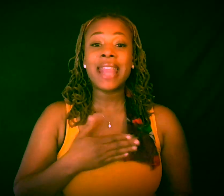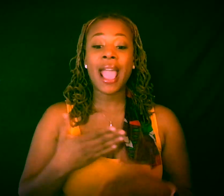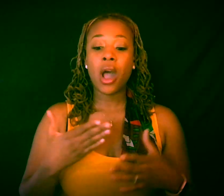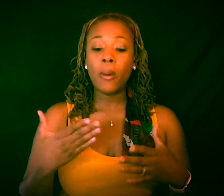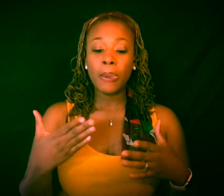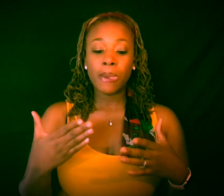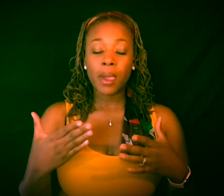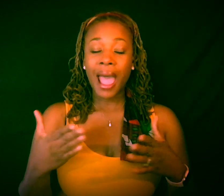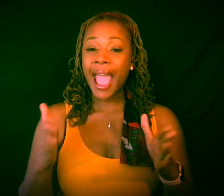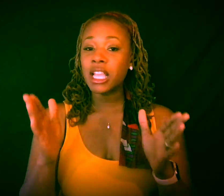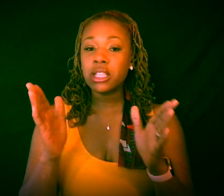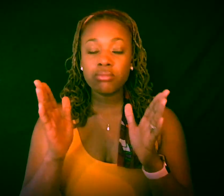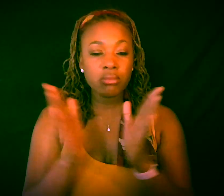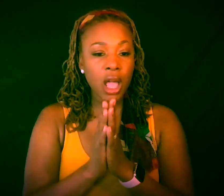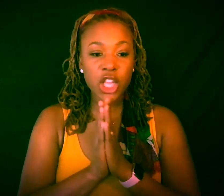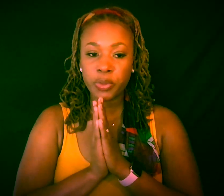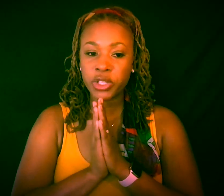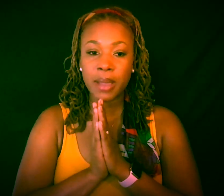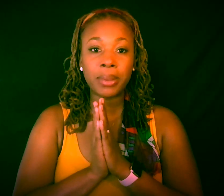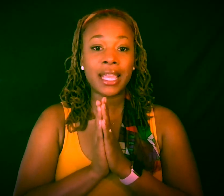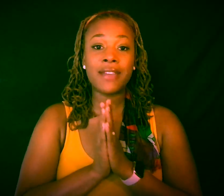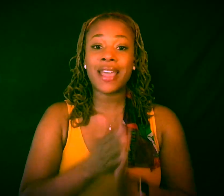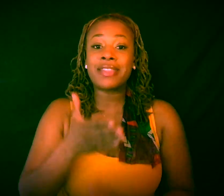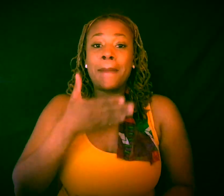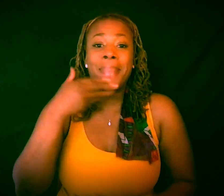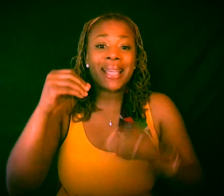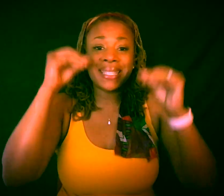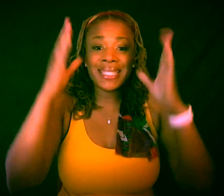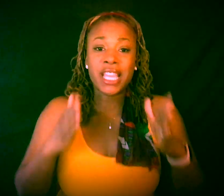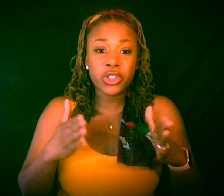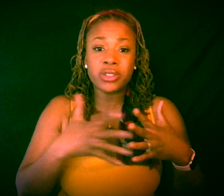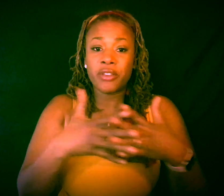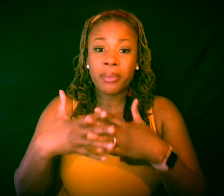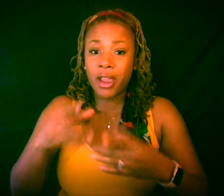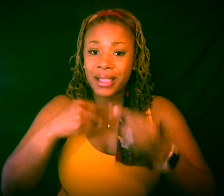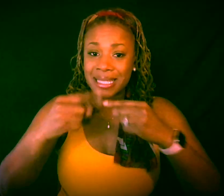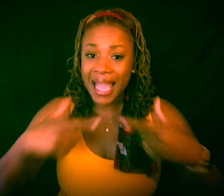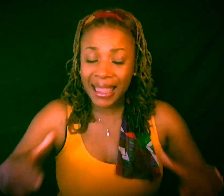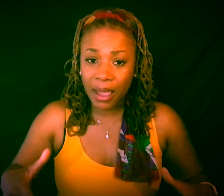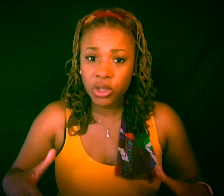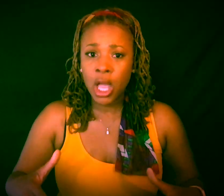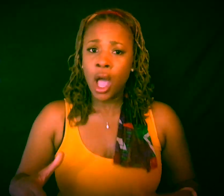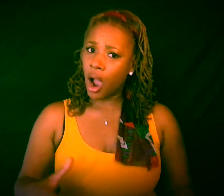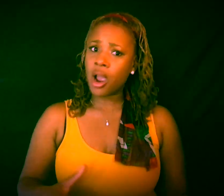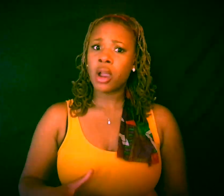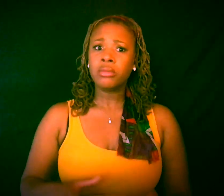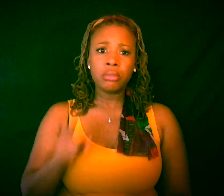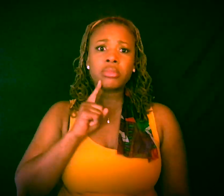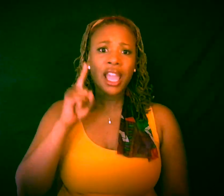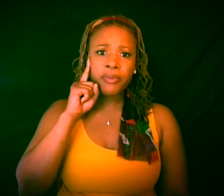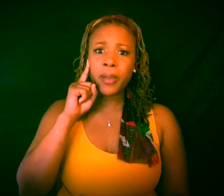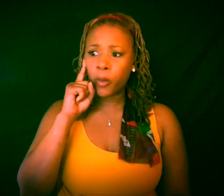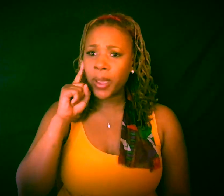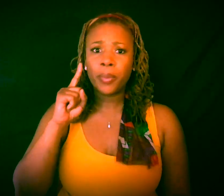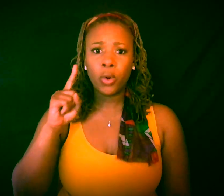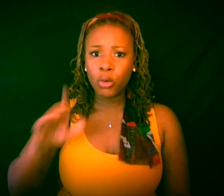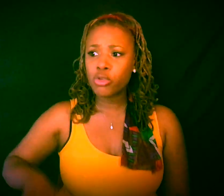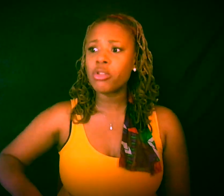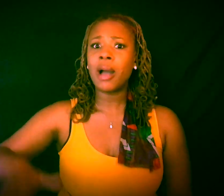Now, I 100% believe that the best teachers of American Sign Language are deaf people, people who grew up